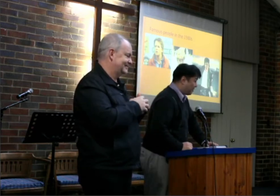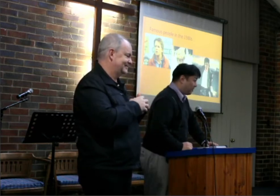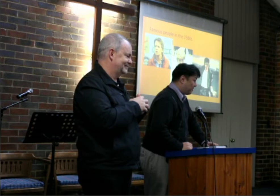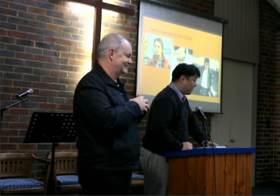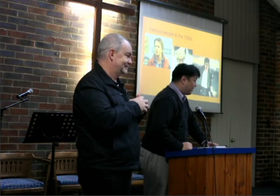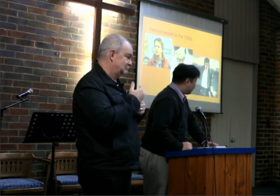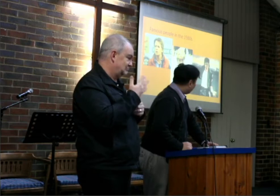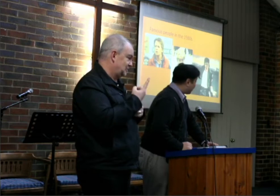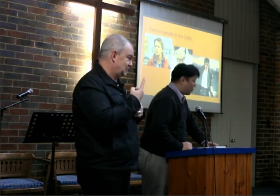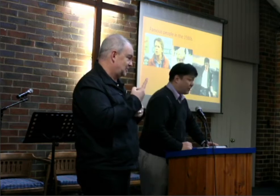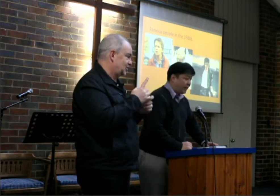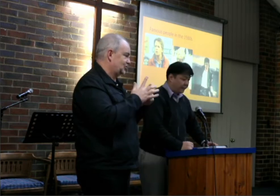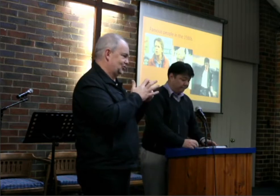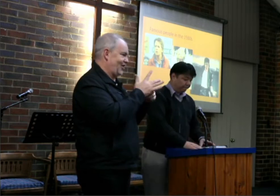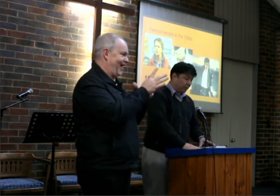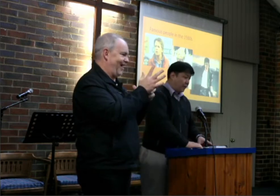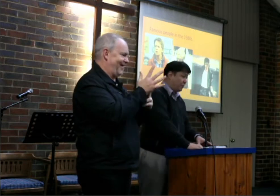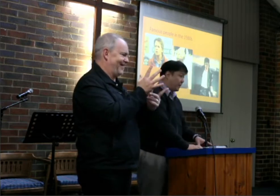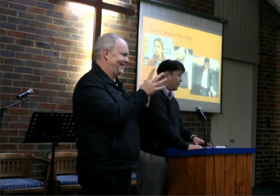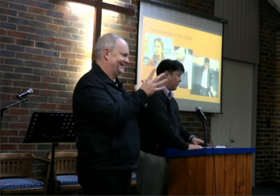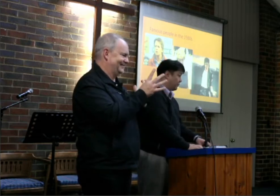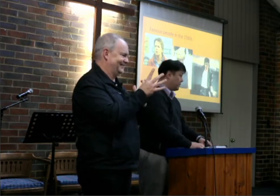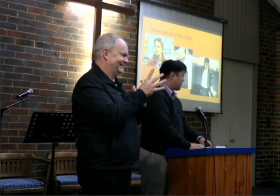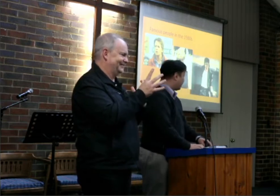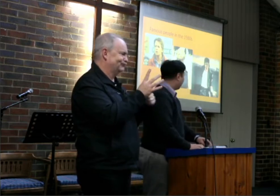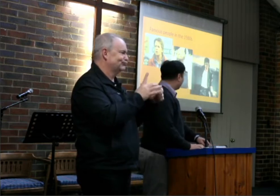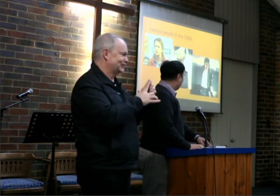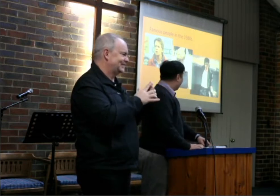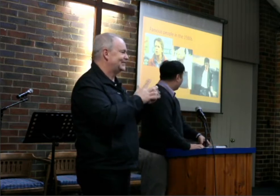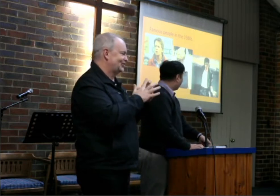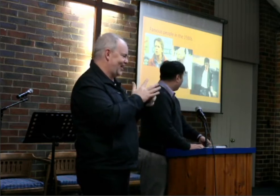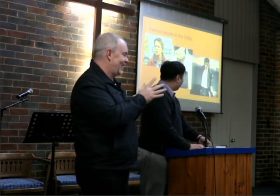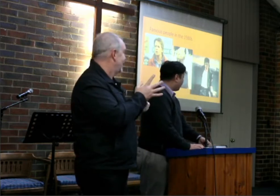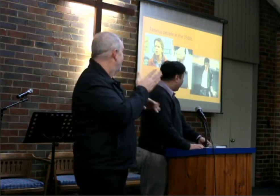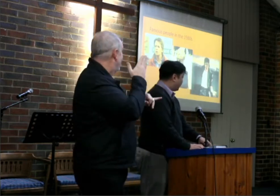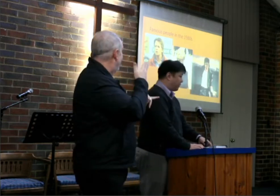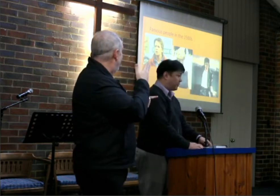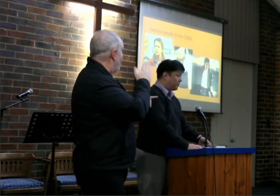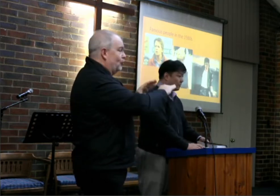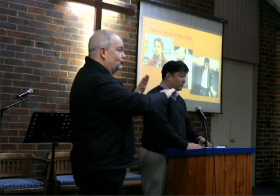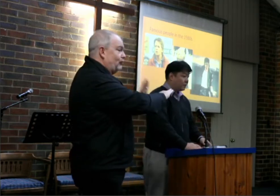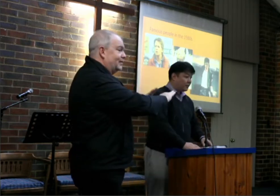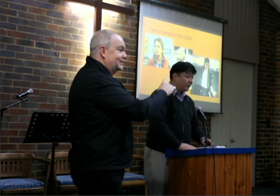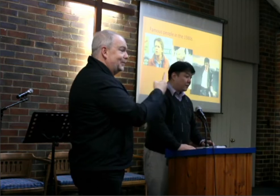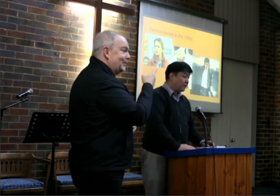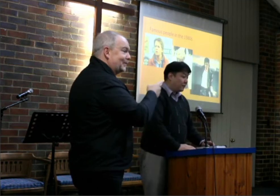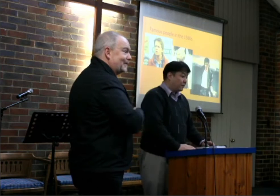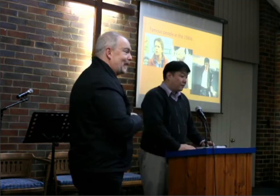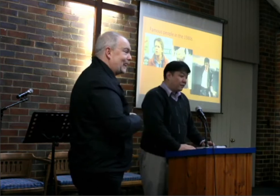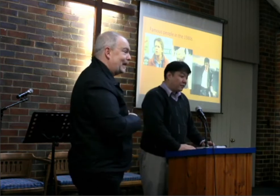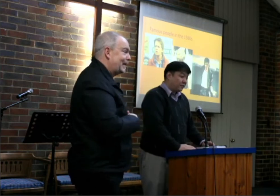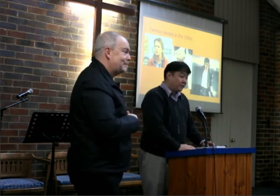You don't know? She was called Diana. Her name was Diana, Princess Diana. And on the left, on the right,